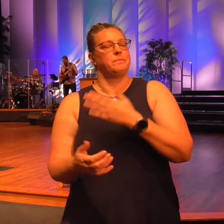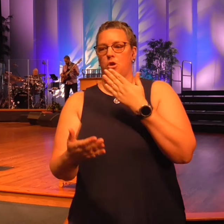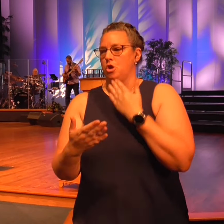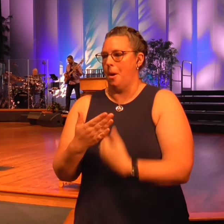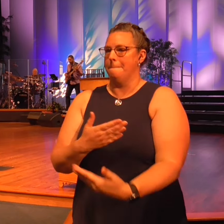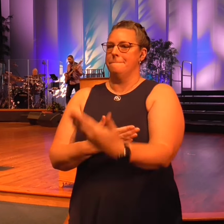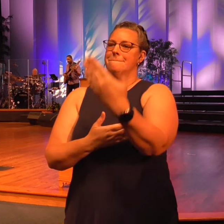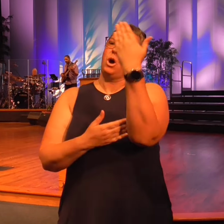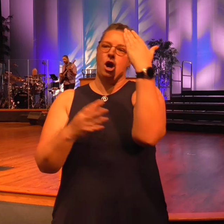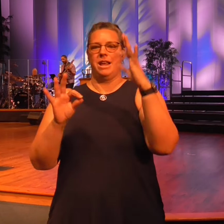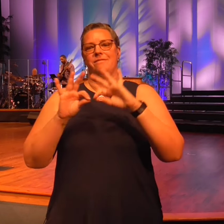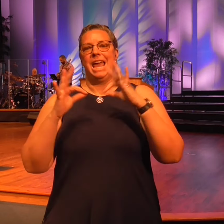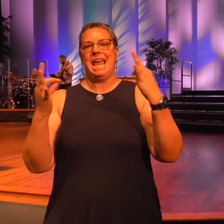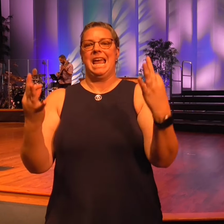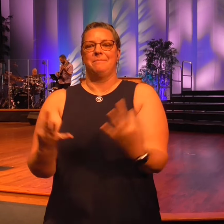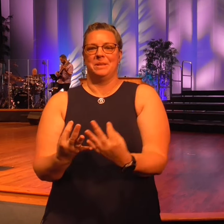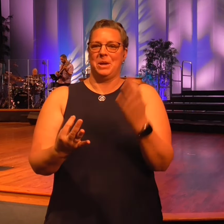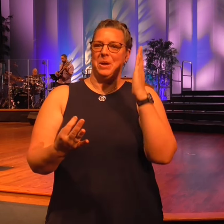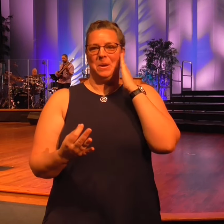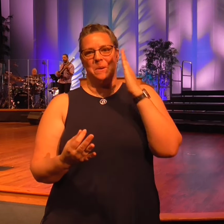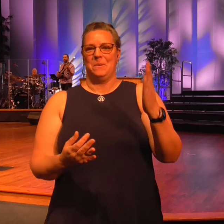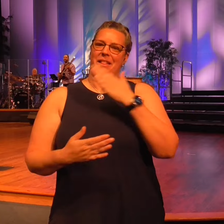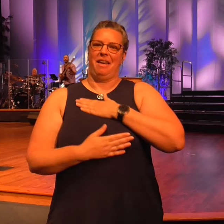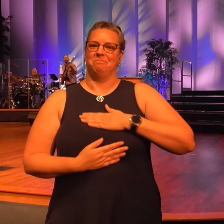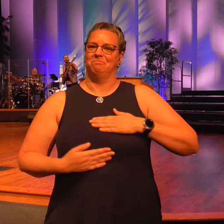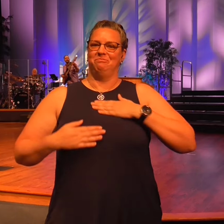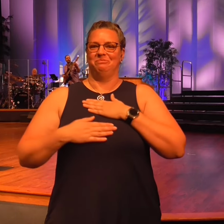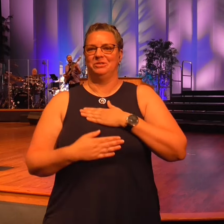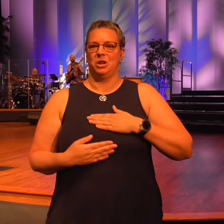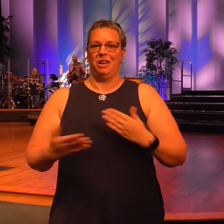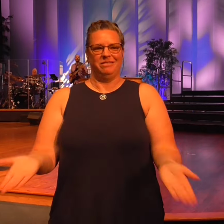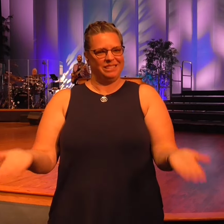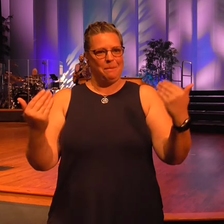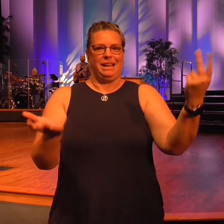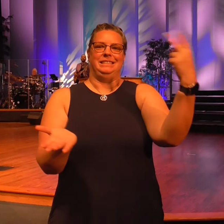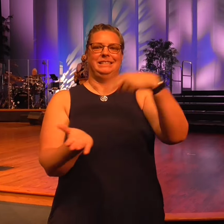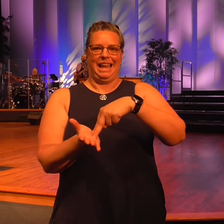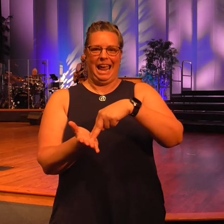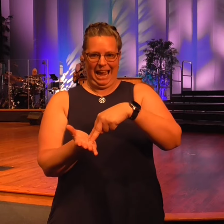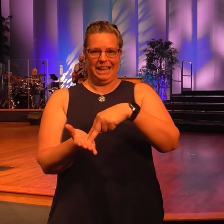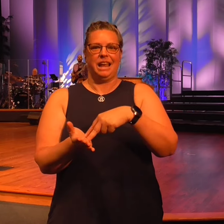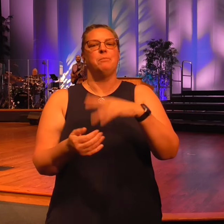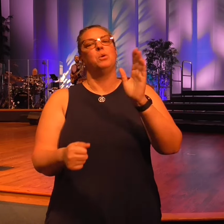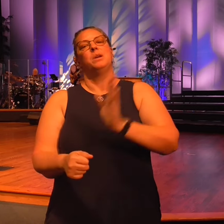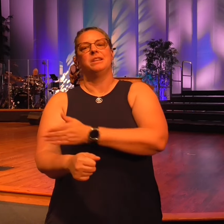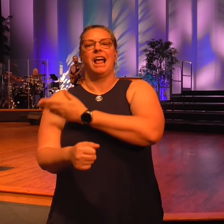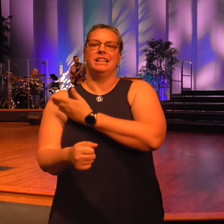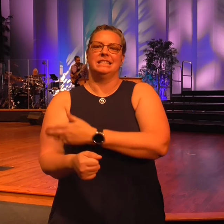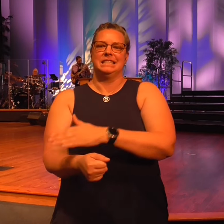church family. It's gonna get a little funky in here. Stand with me and sing.